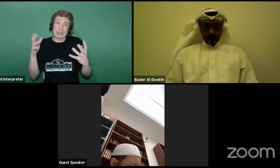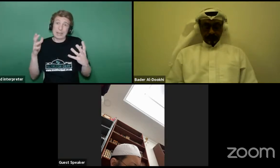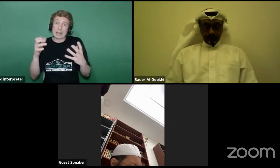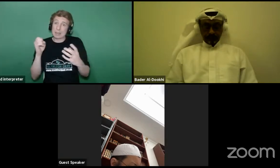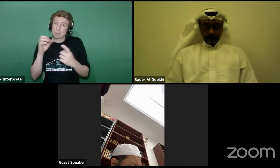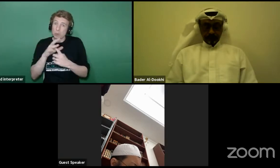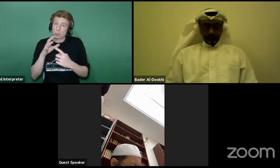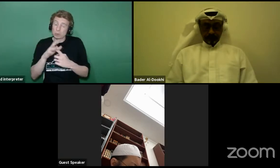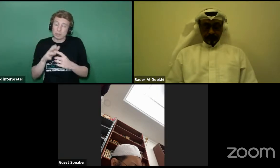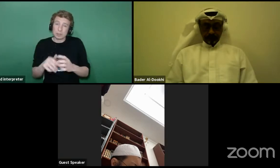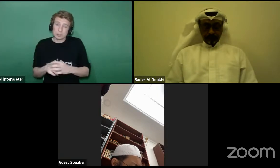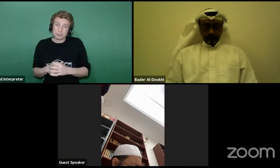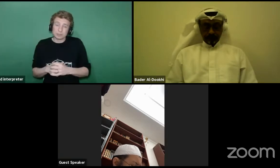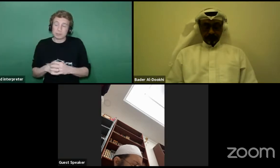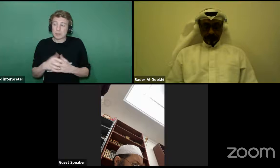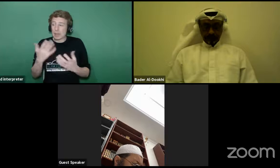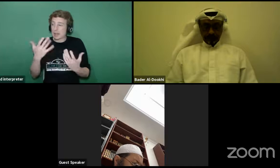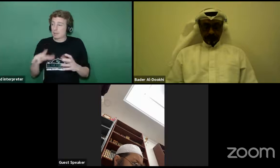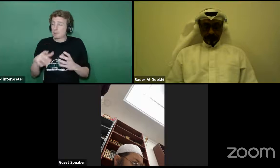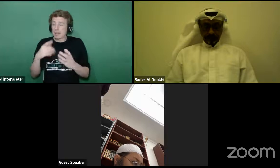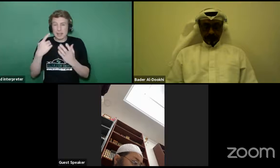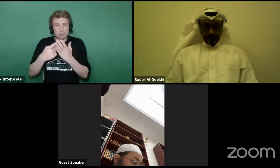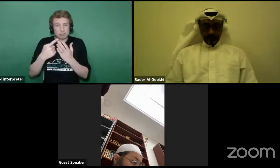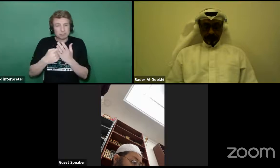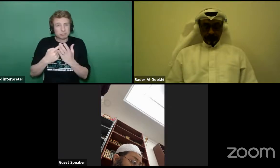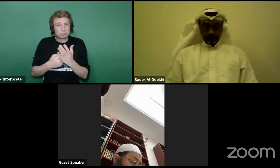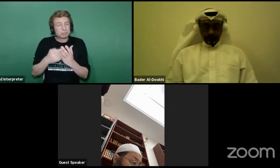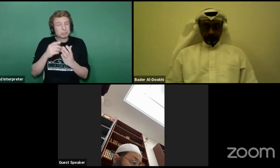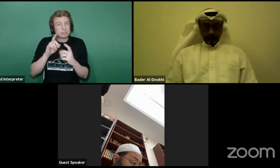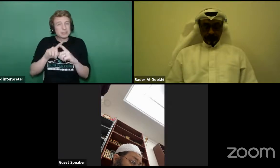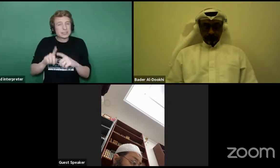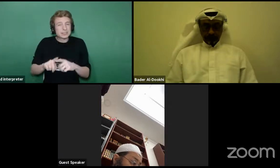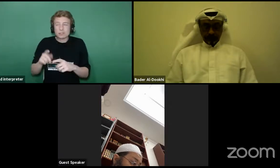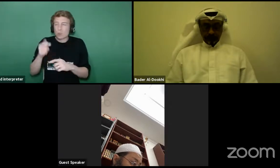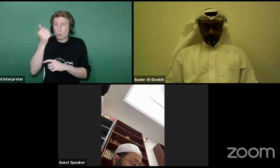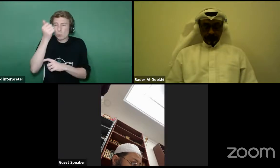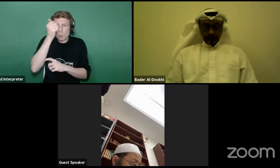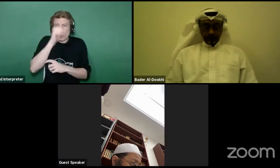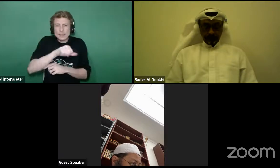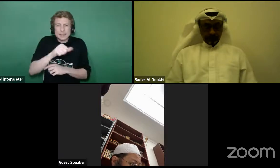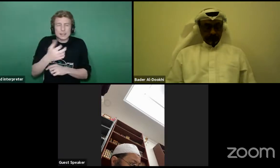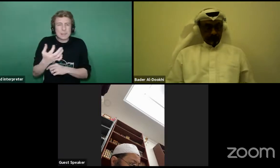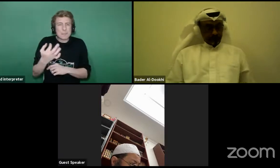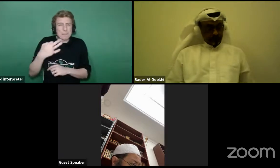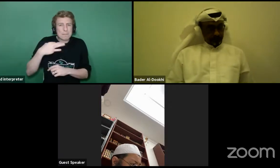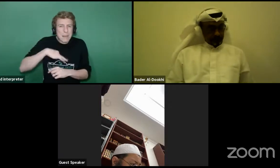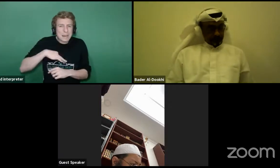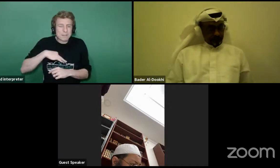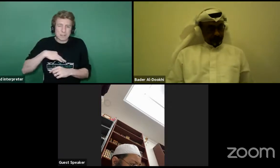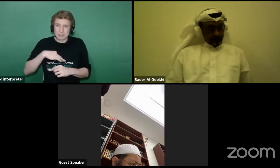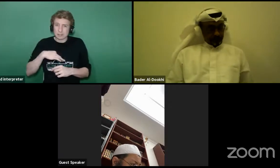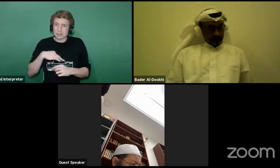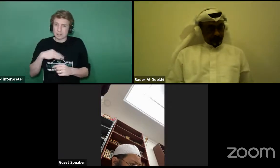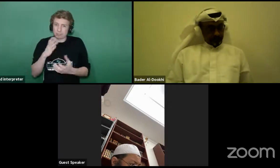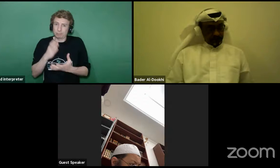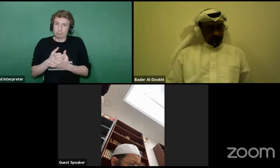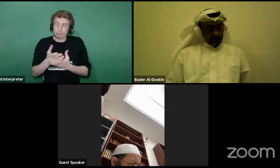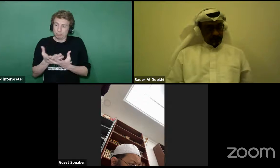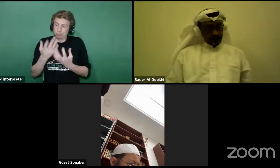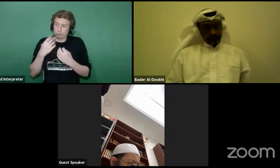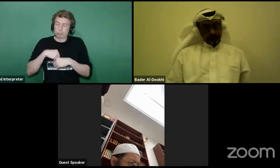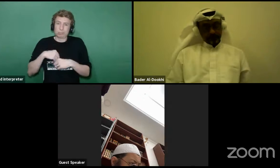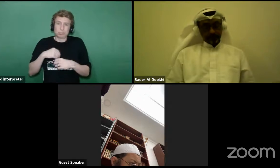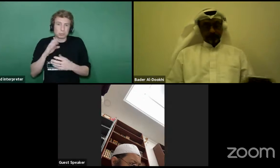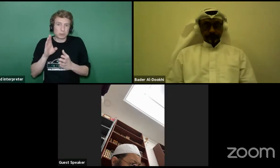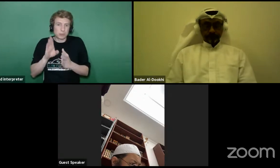it contains from the various wisdoms and the benefits that it reaps. And